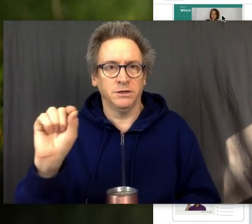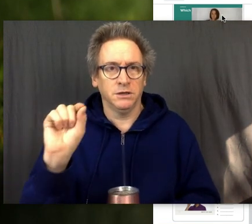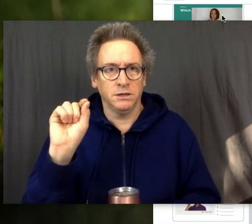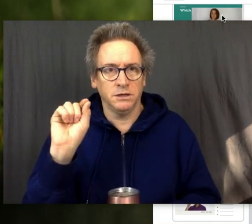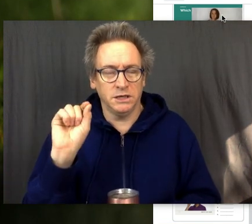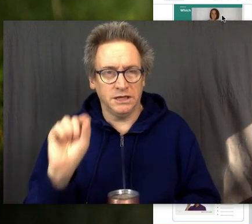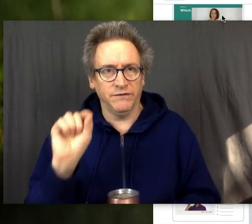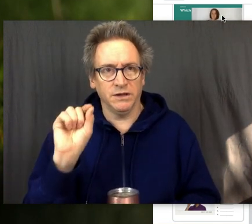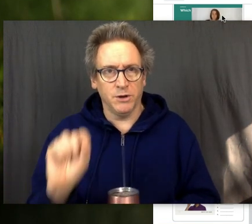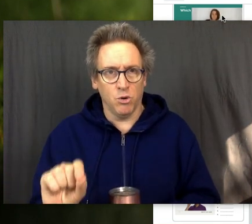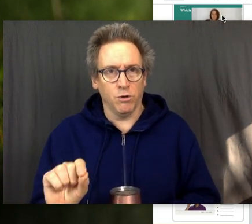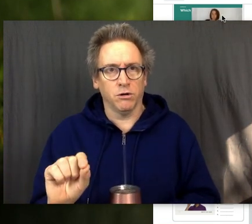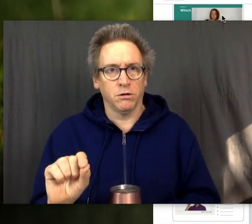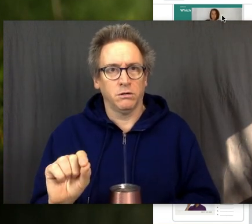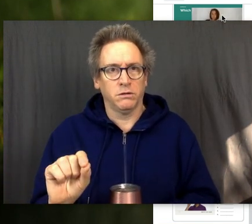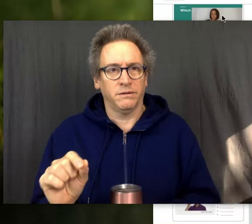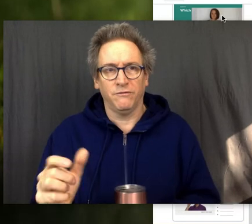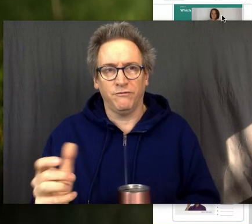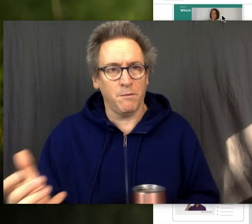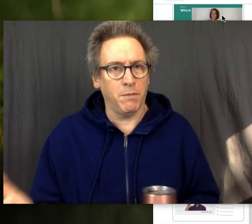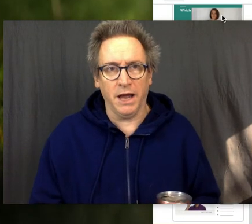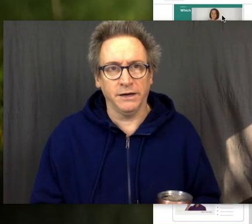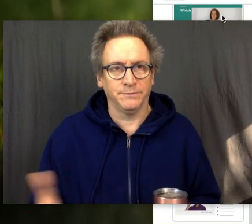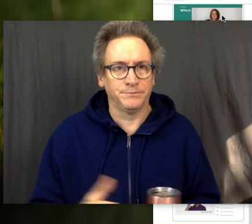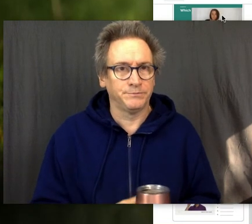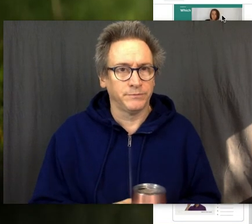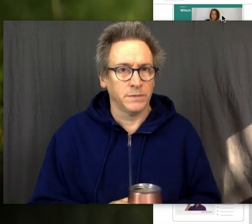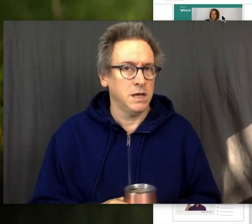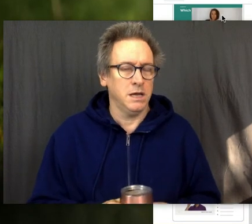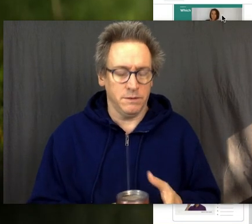policeman giving them an order from behind.